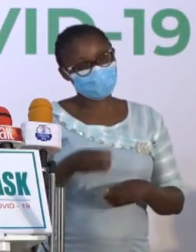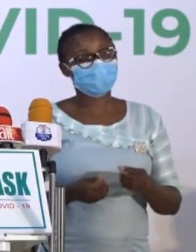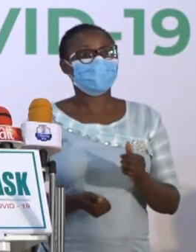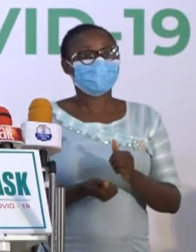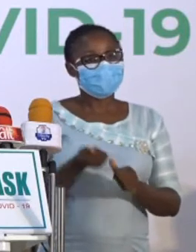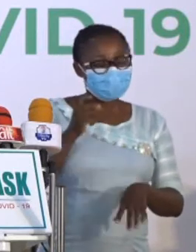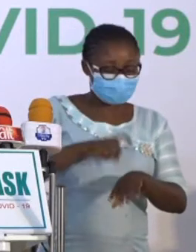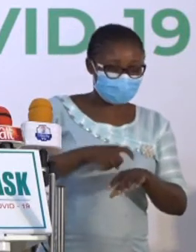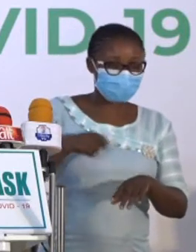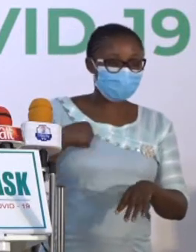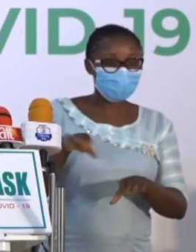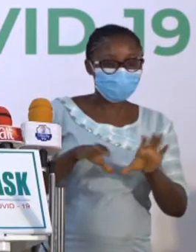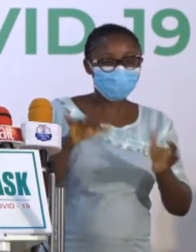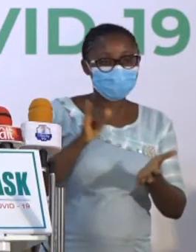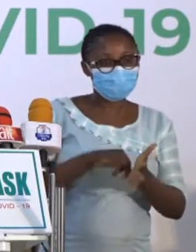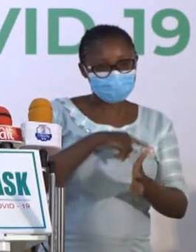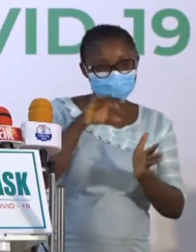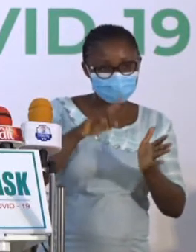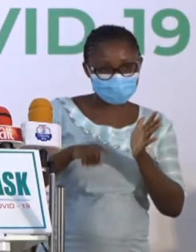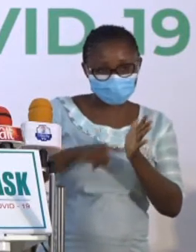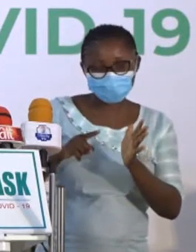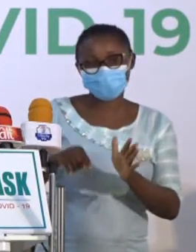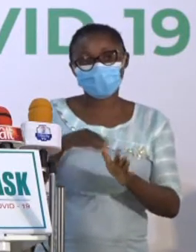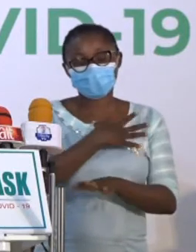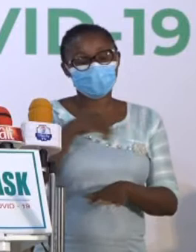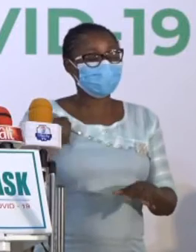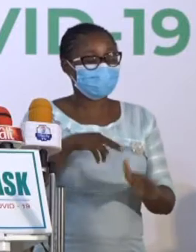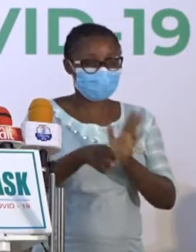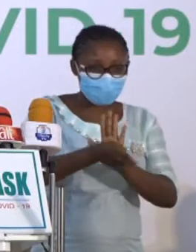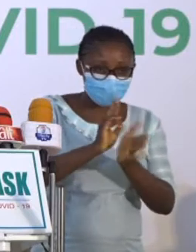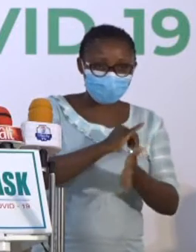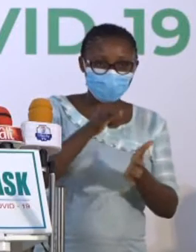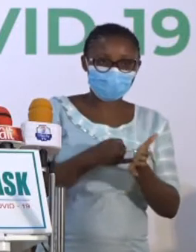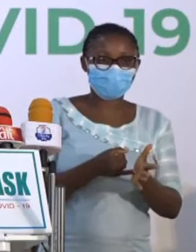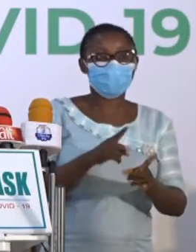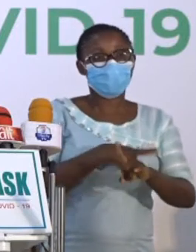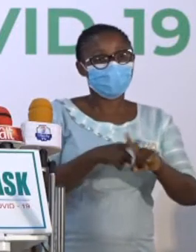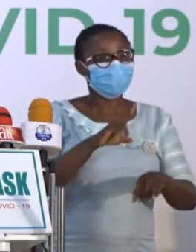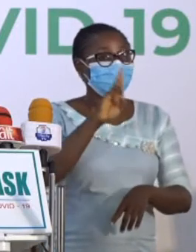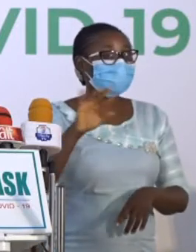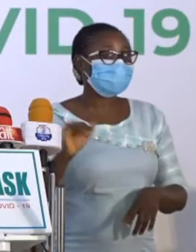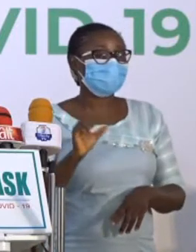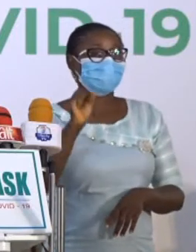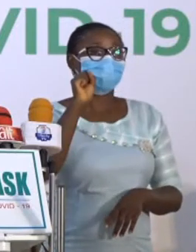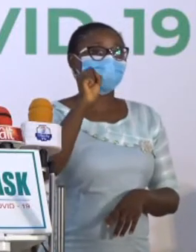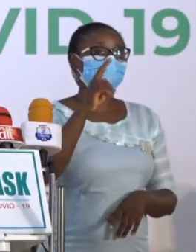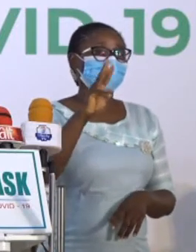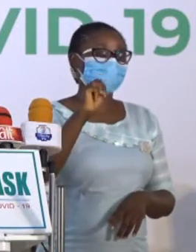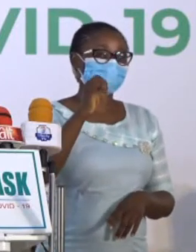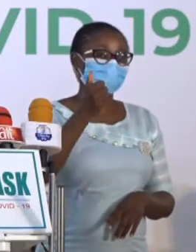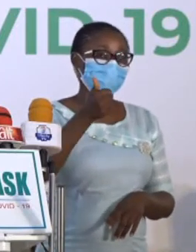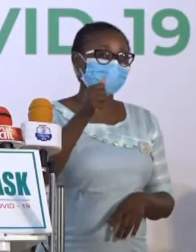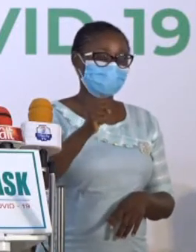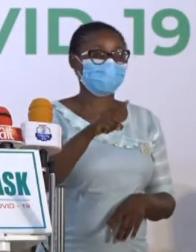at our emergency operations center on the dashboard. So using SOMAS at a glance, we can view the number of